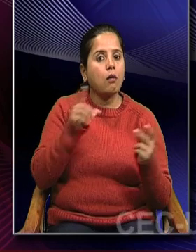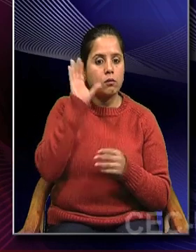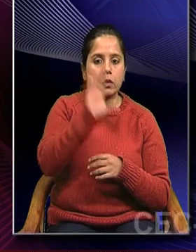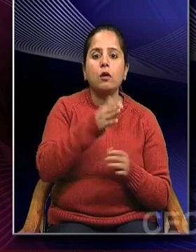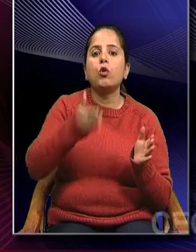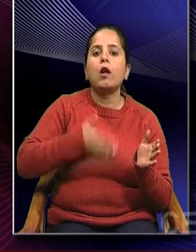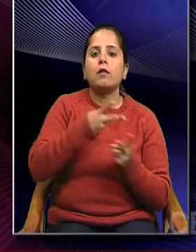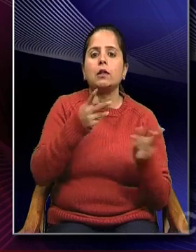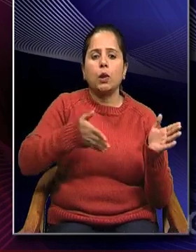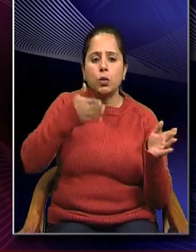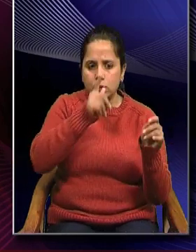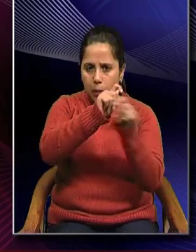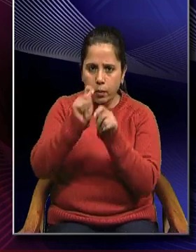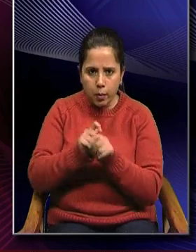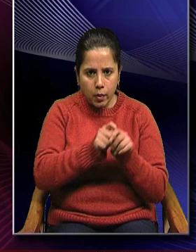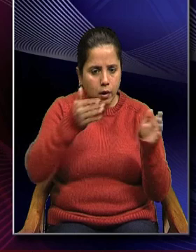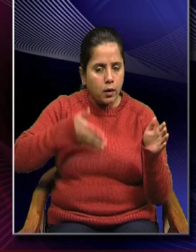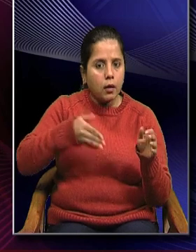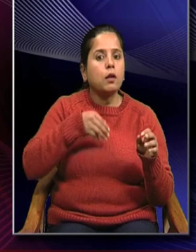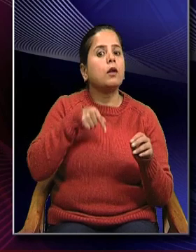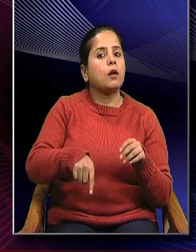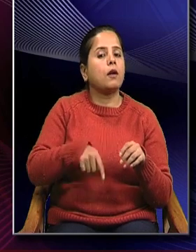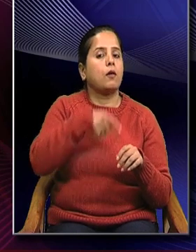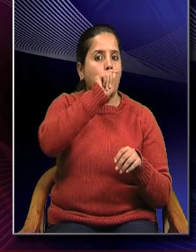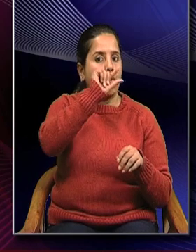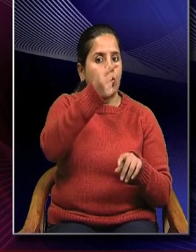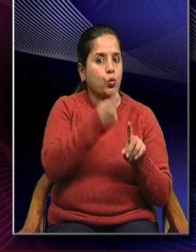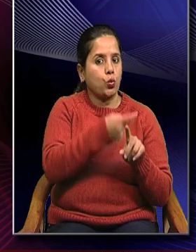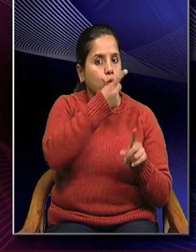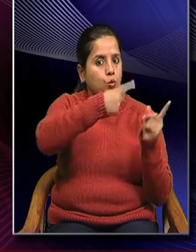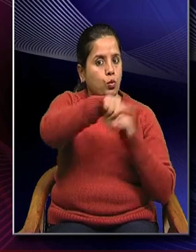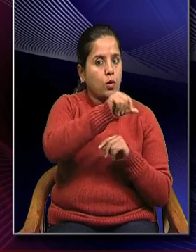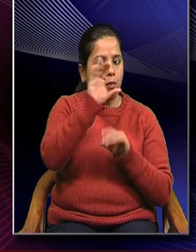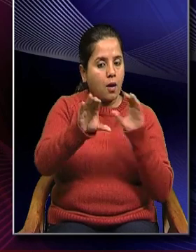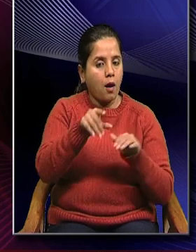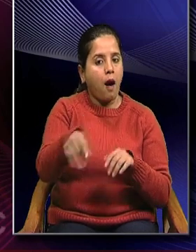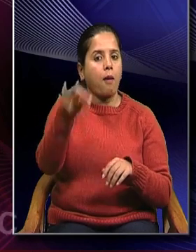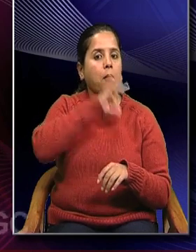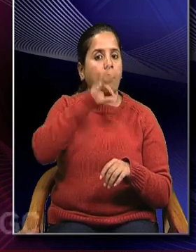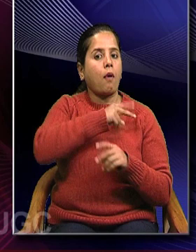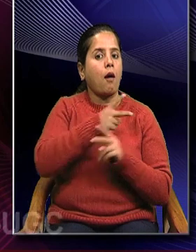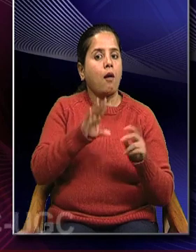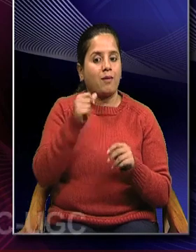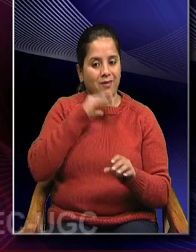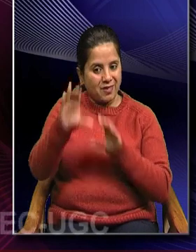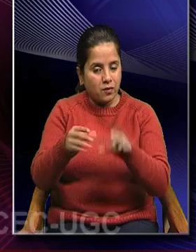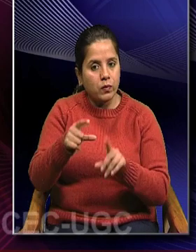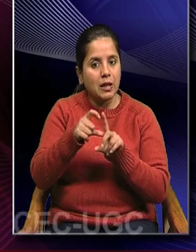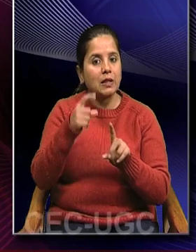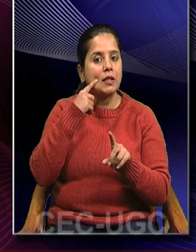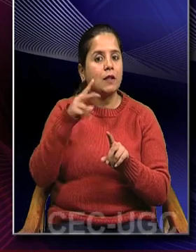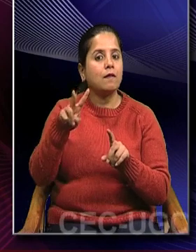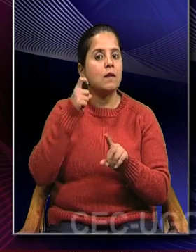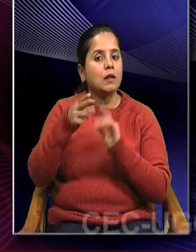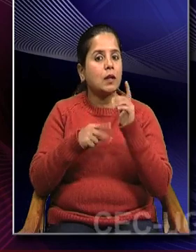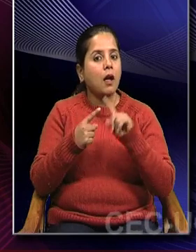in the railways, and how British investors, they were getting a lot of dividends from these investments, the kind of